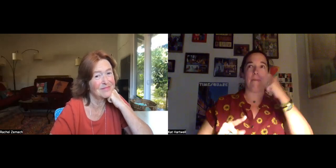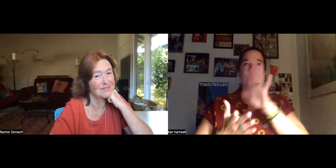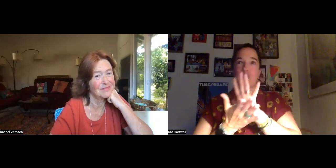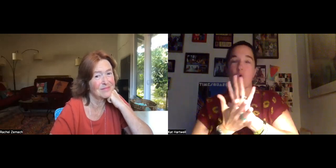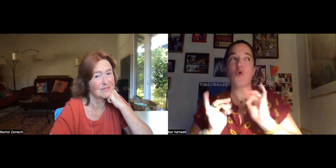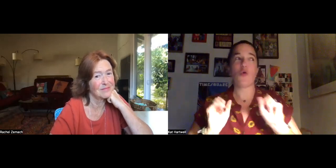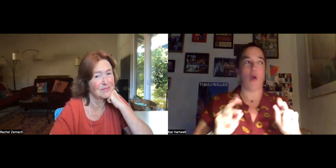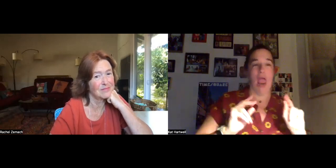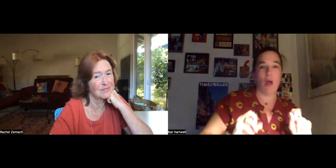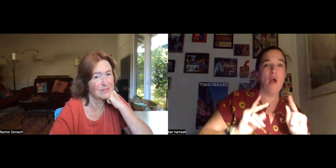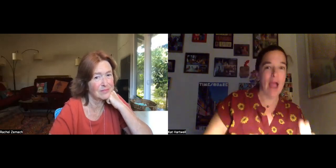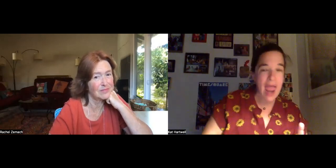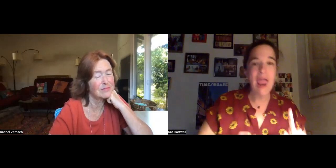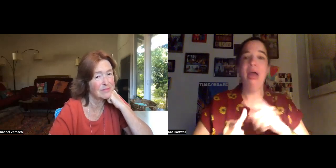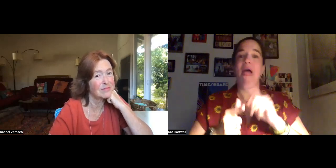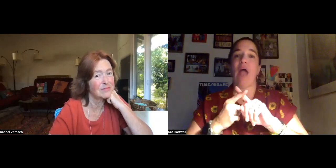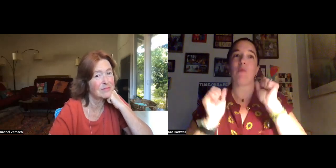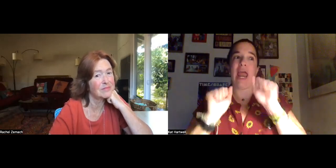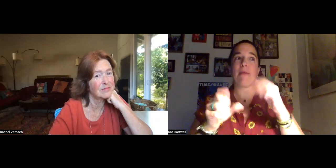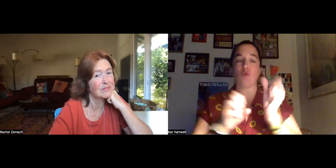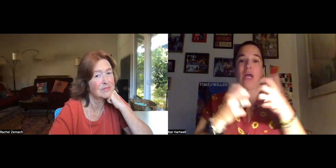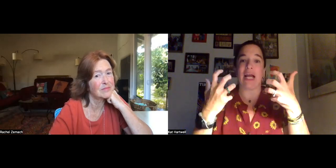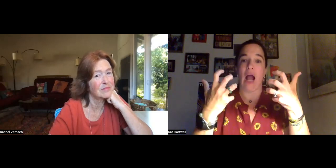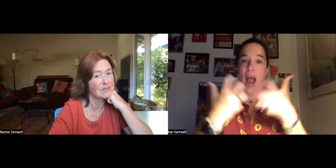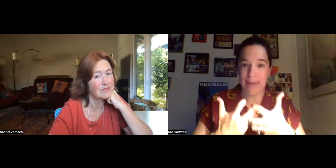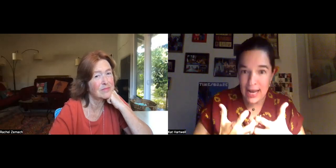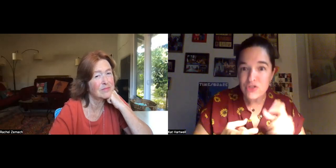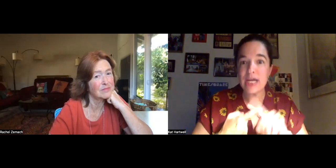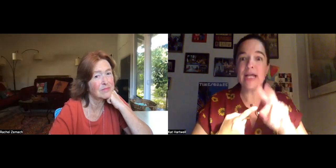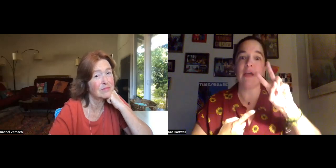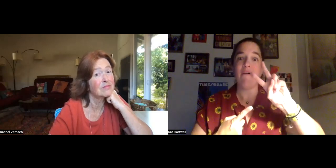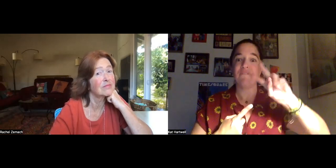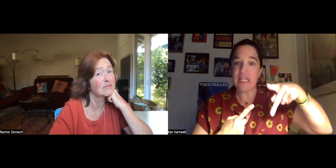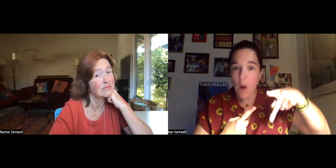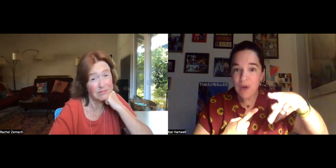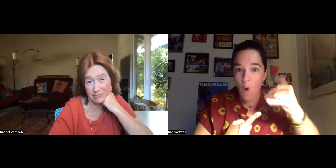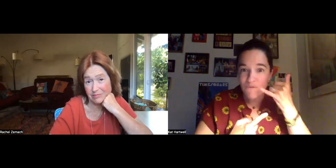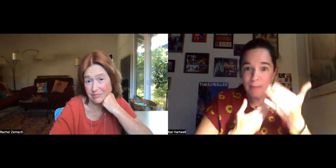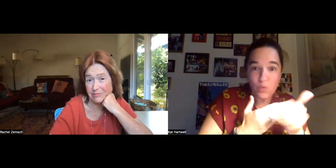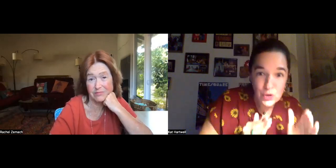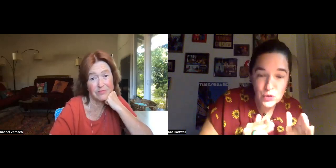public school, okay. So I was able to get accommodation, video phone for my